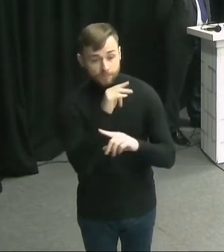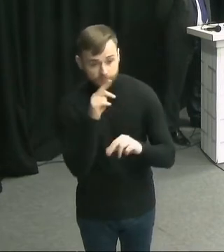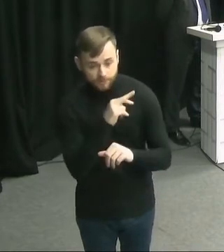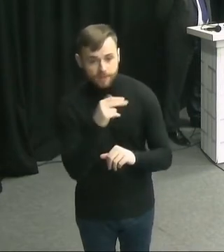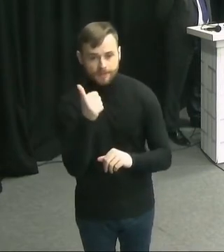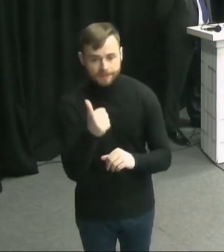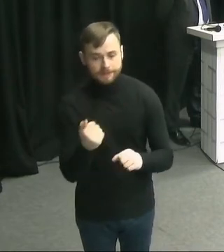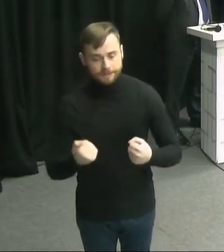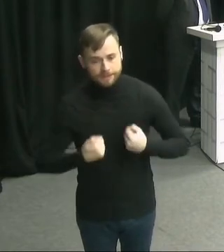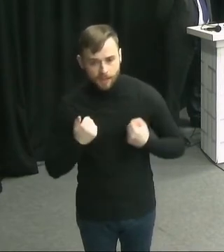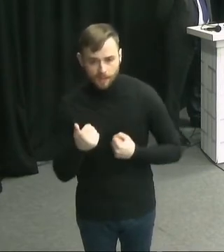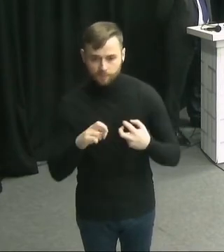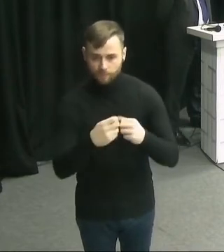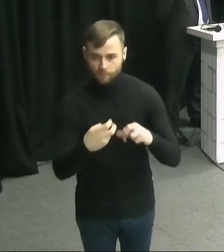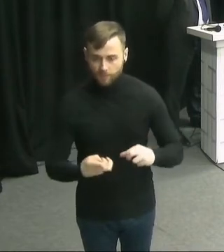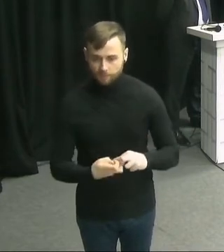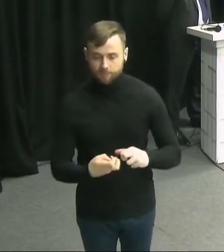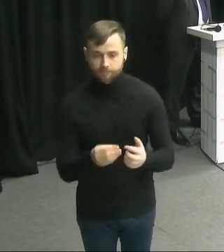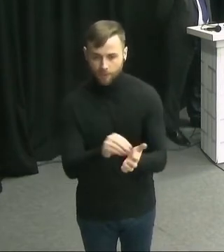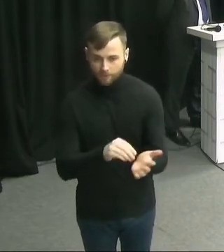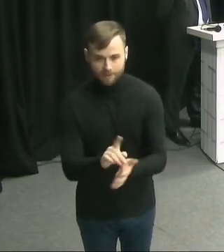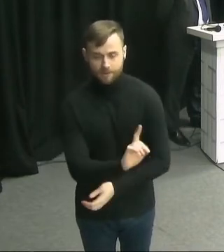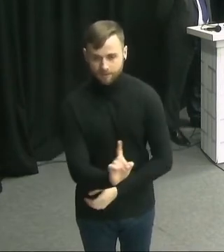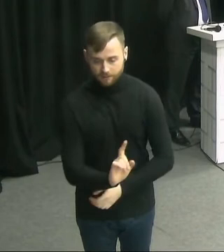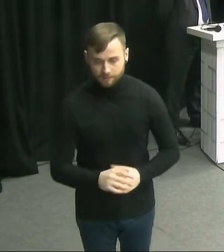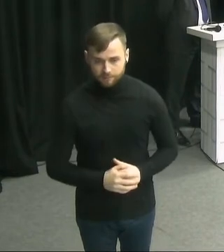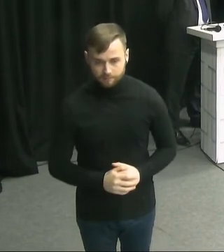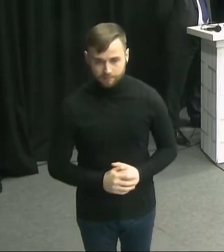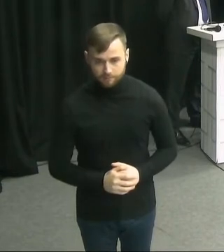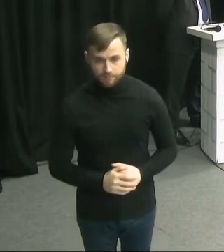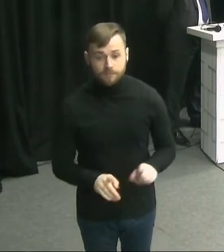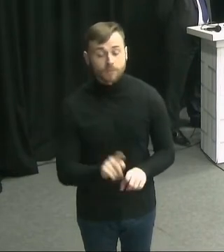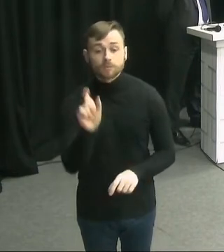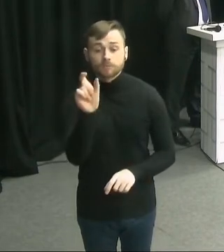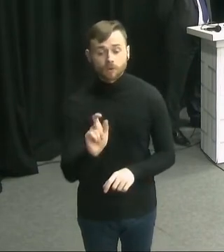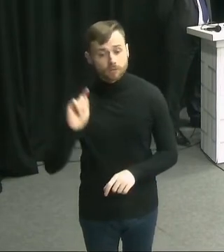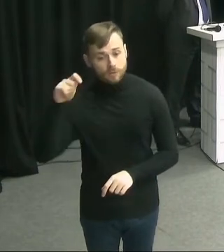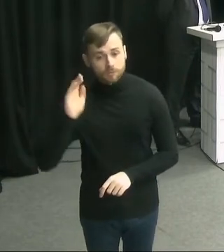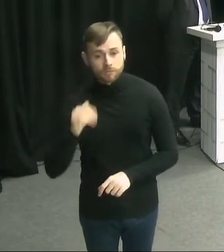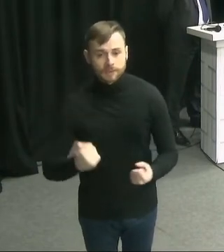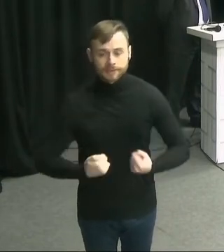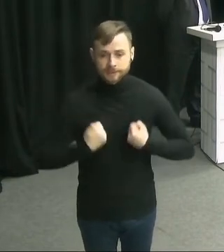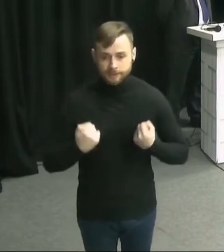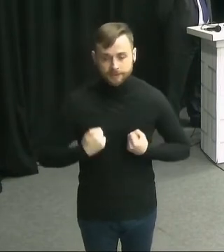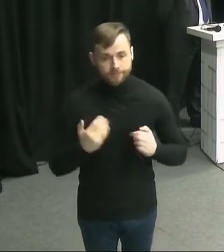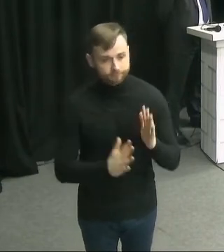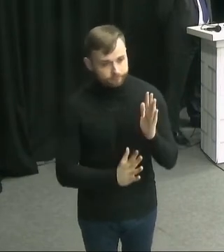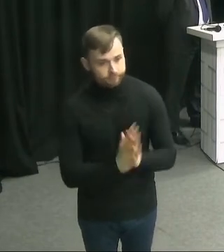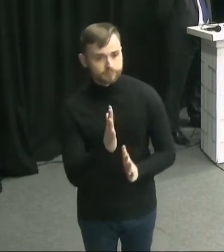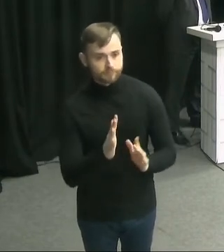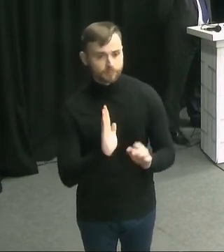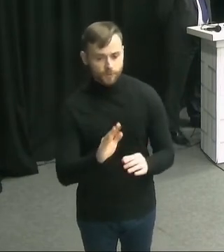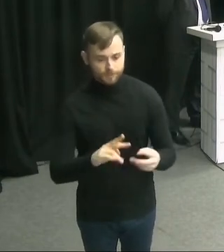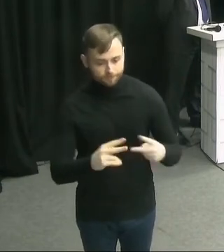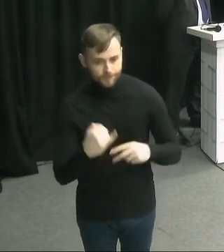grow, as for the students to grow as persons, as members of community, and this is important for the future employers as well.